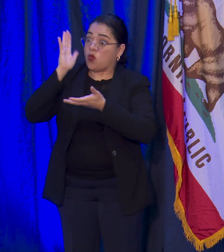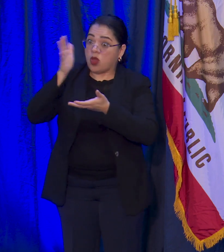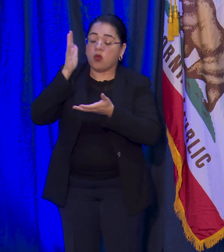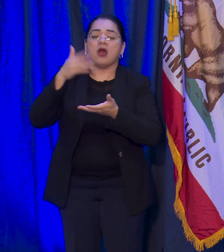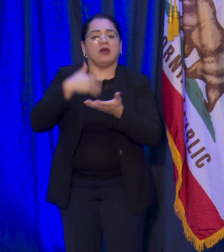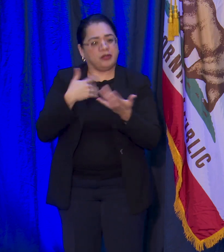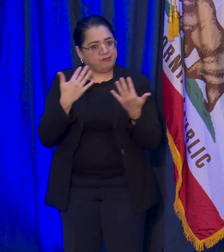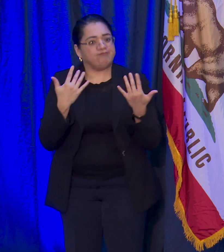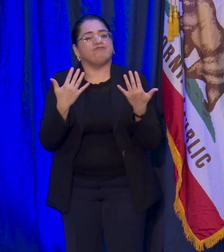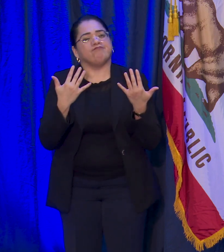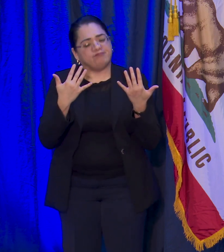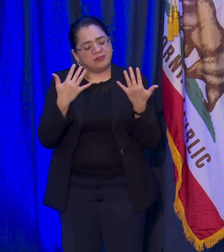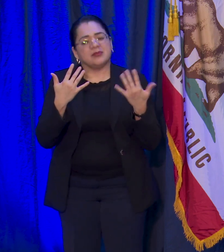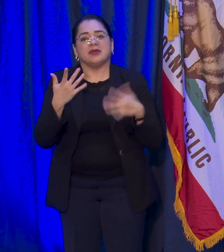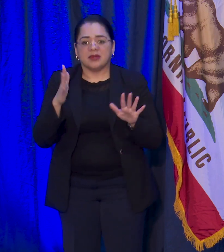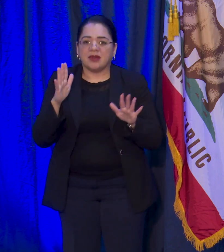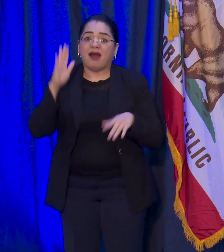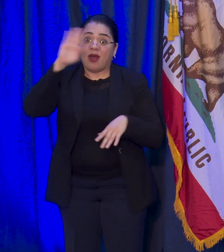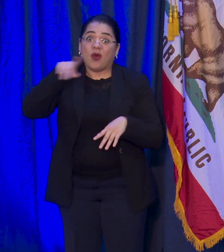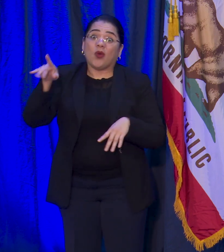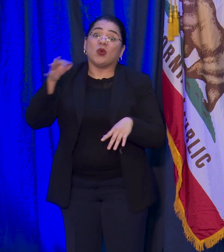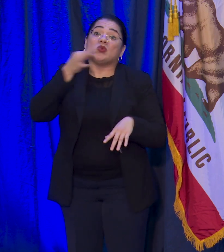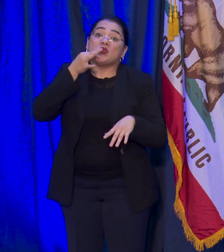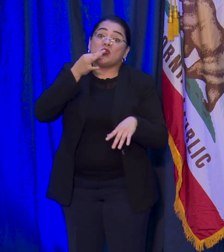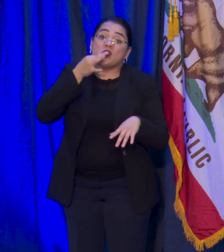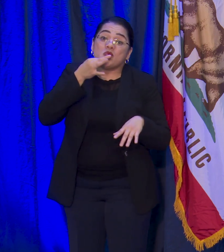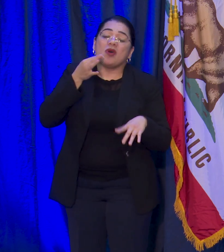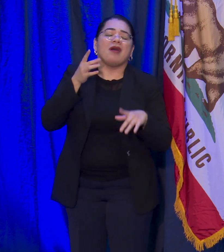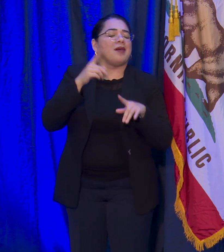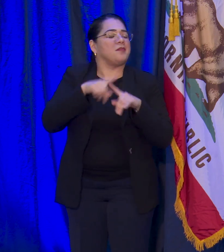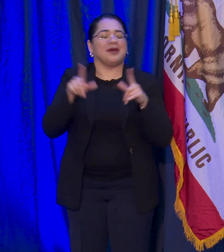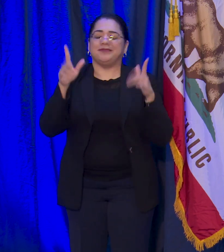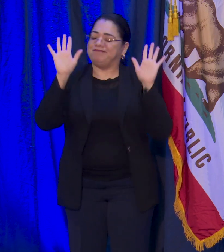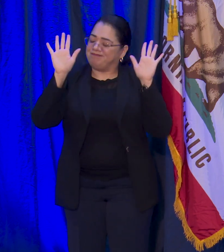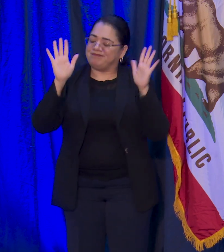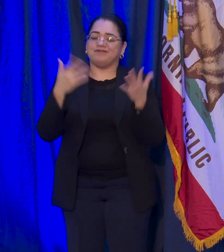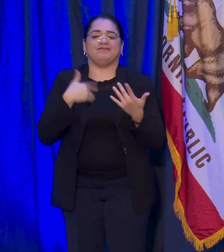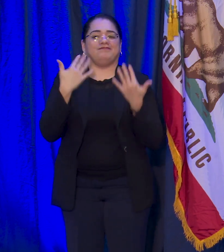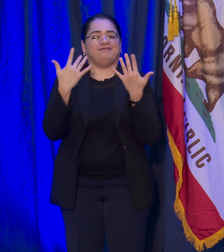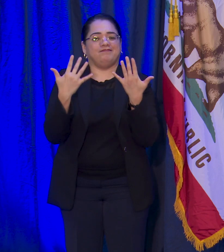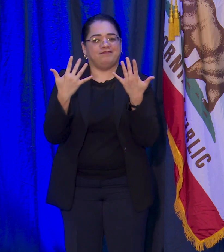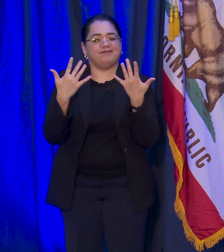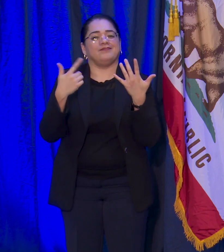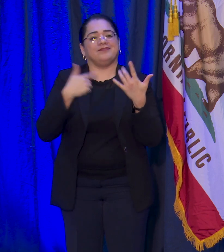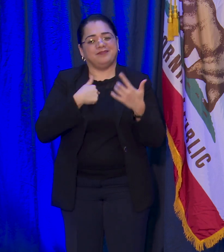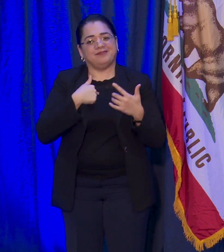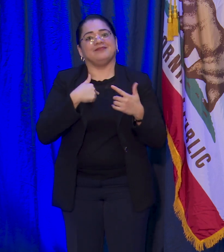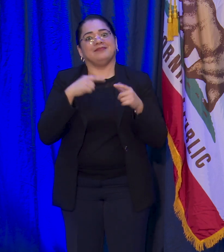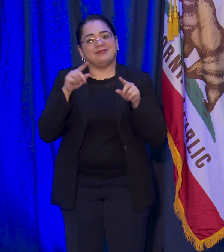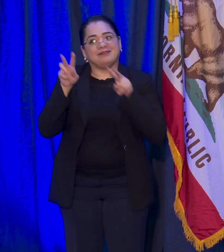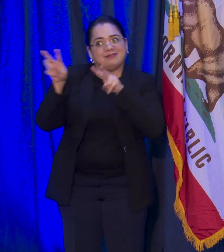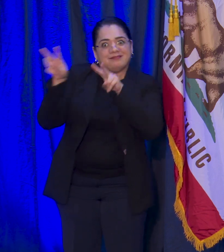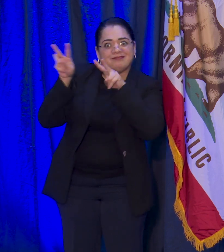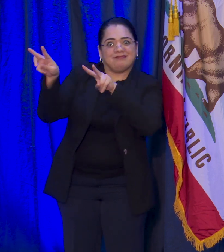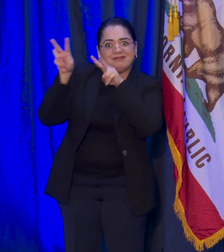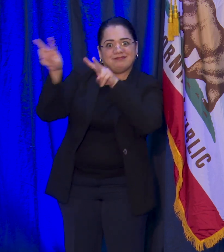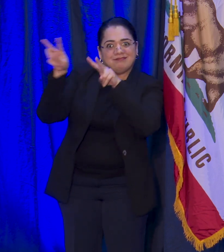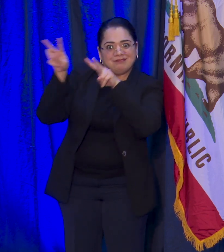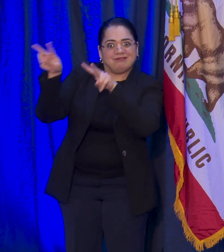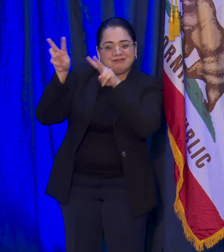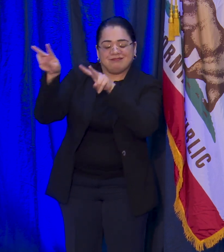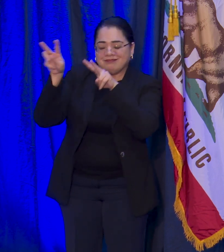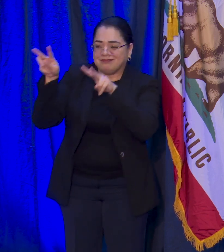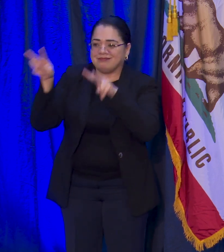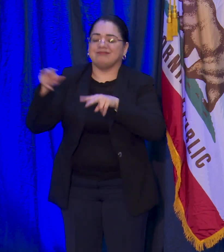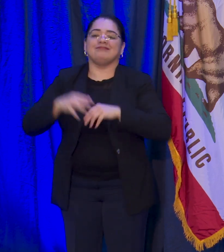actively, anxiously awaiting for those to arrive. And so we look forward to that. And when